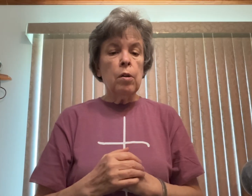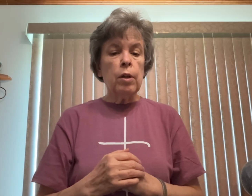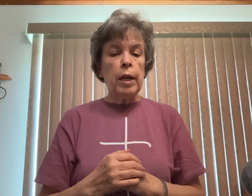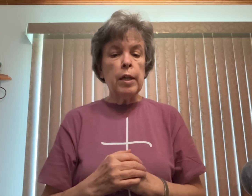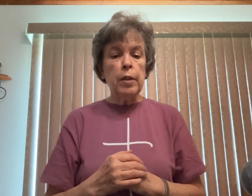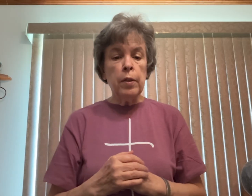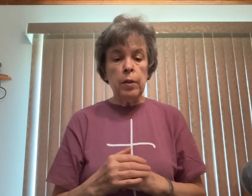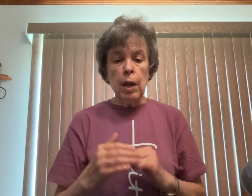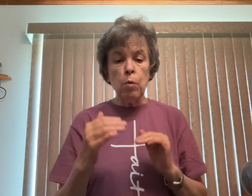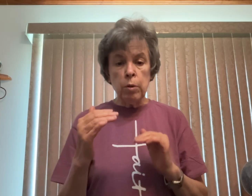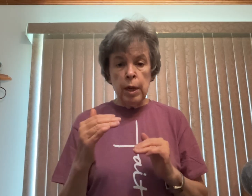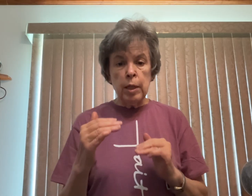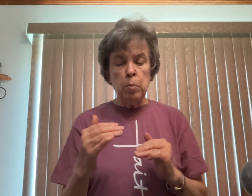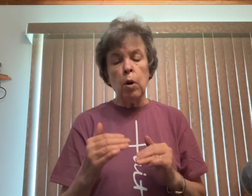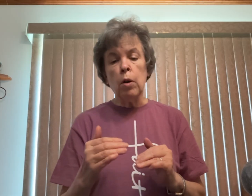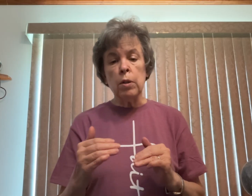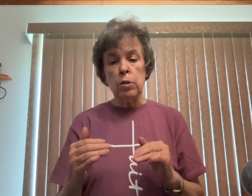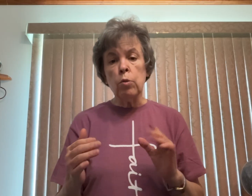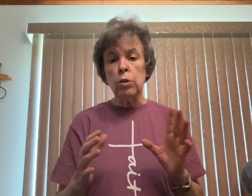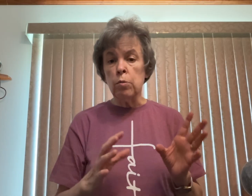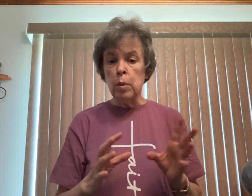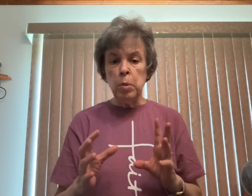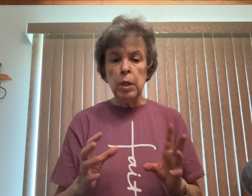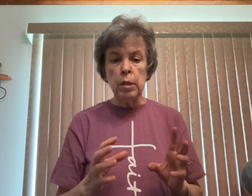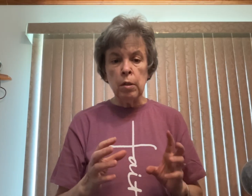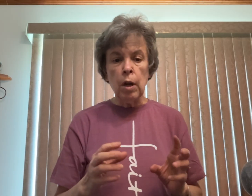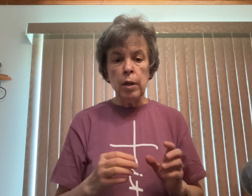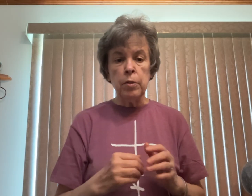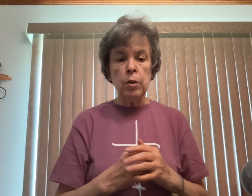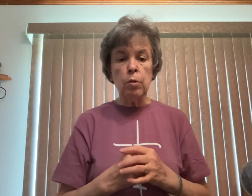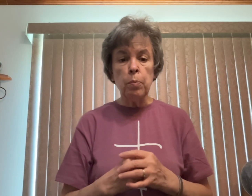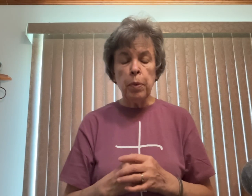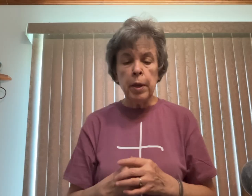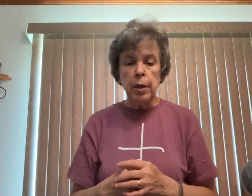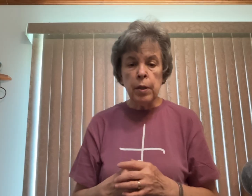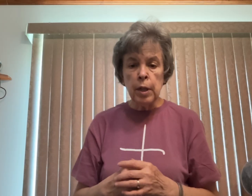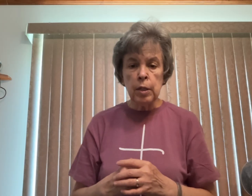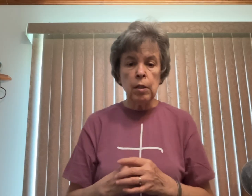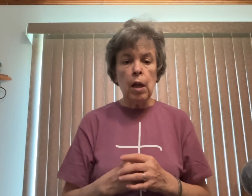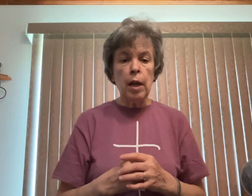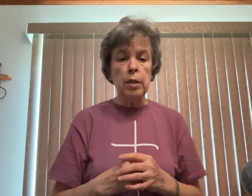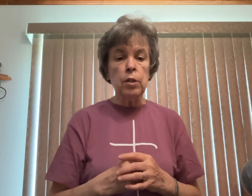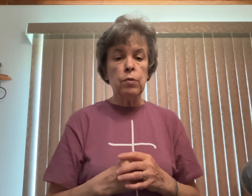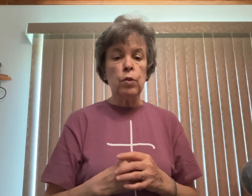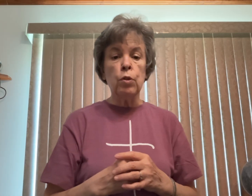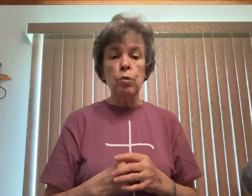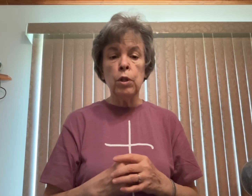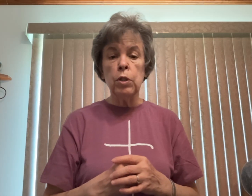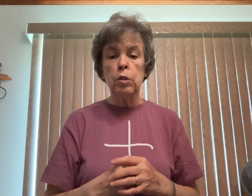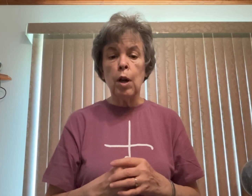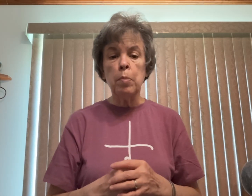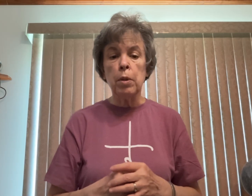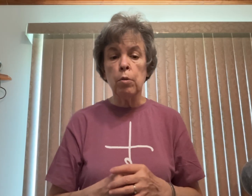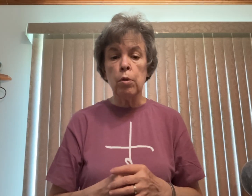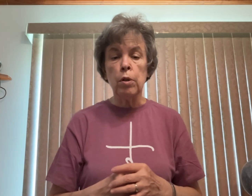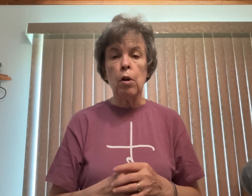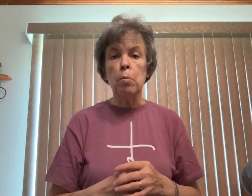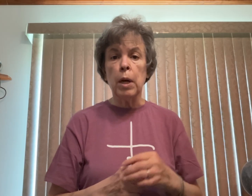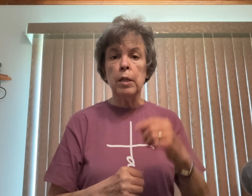Okay, and now we're at the part that's going to repeat a lot. So the next line is, for who can stop the Lord Almighty?